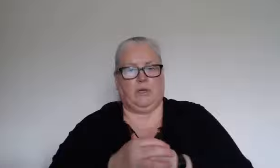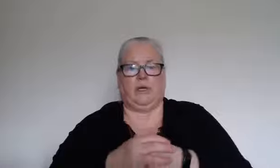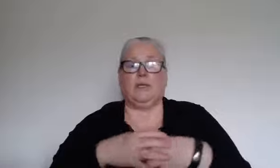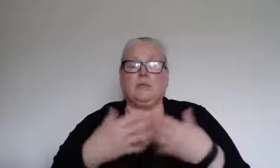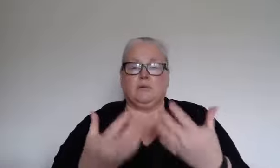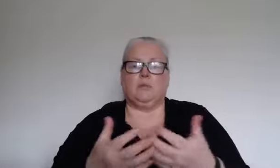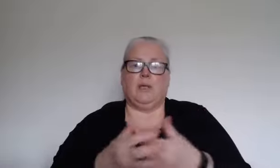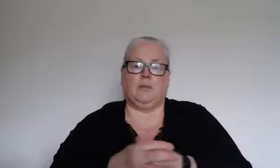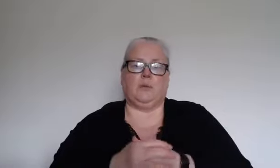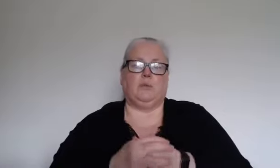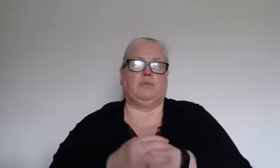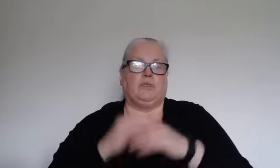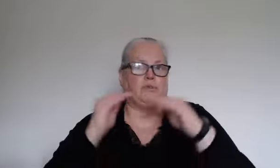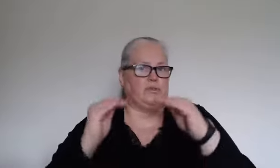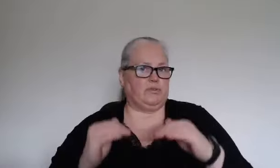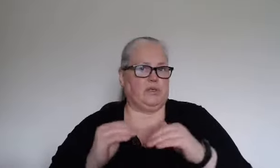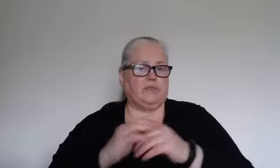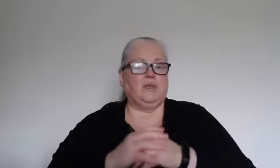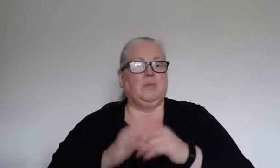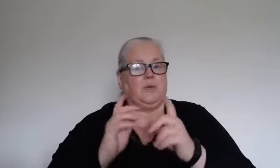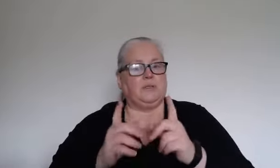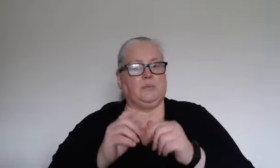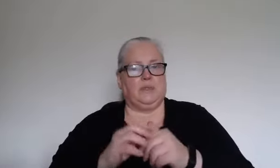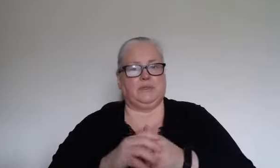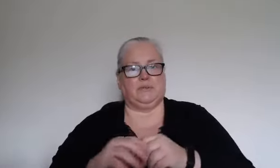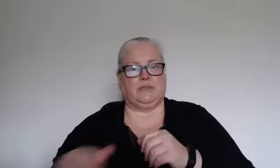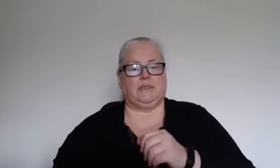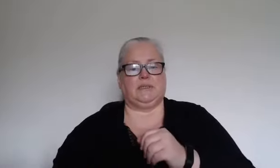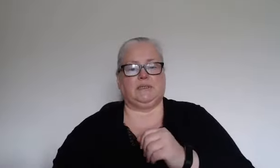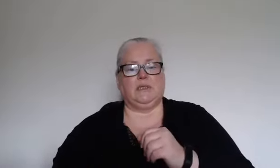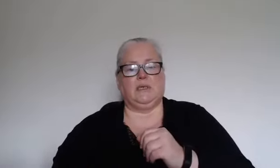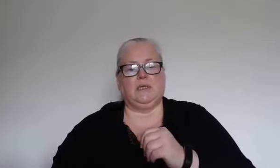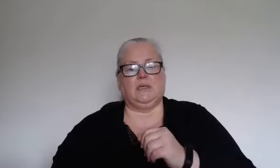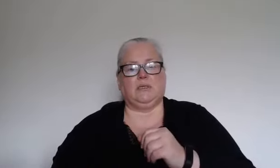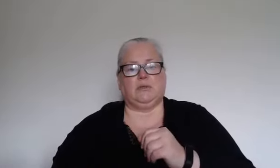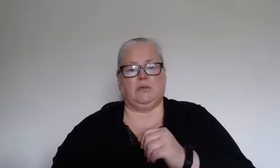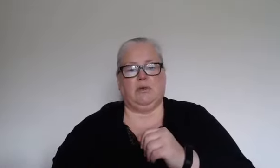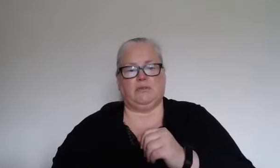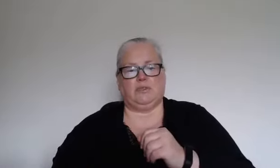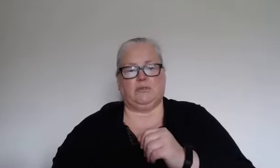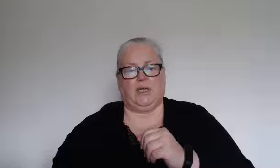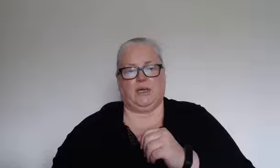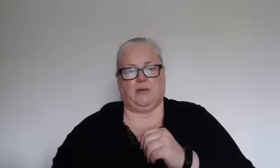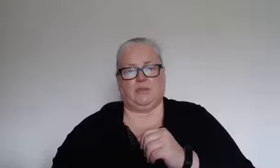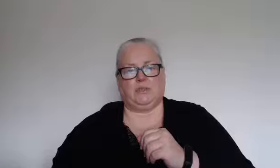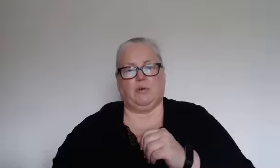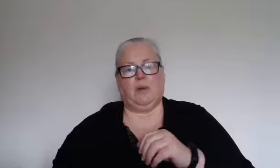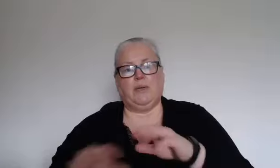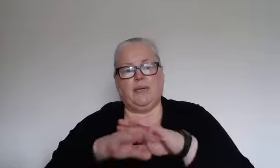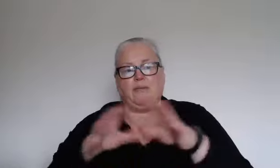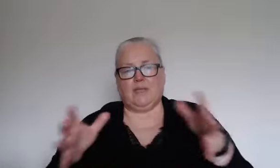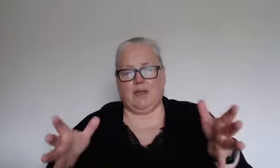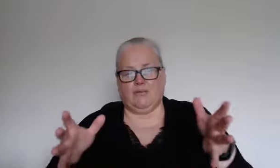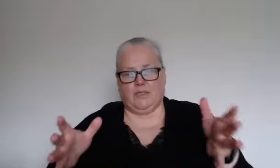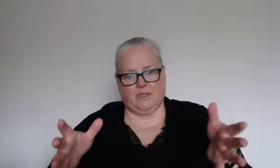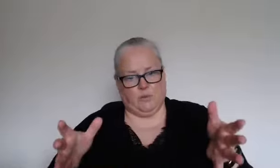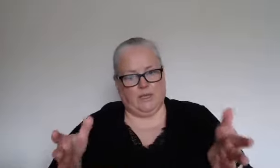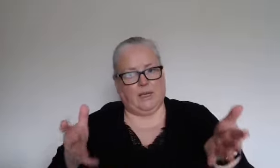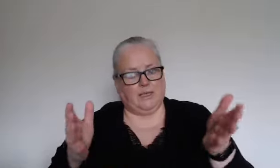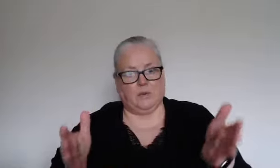that's going to help you reduce your stress, but also build your resilience. So do check it out. So I will leave it there for this week, and as